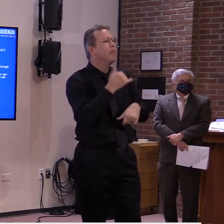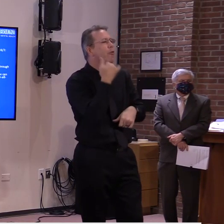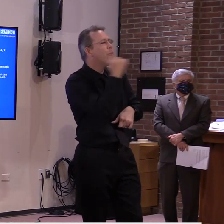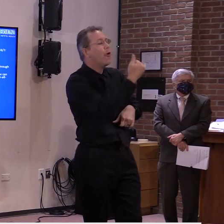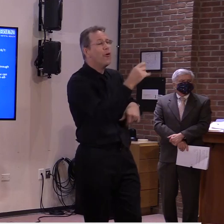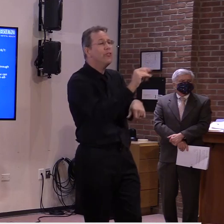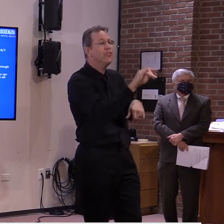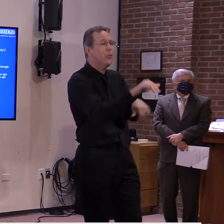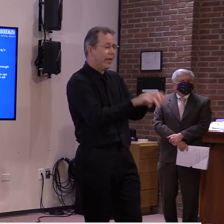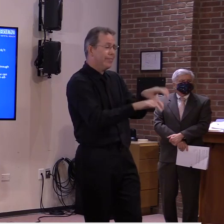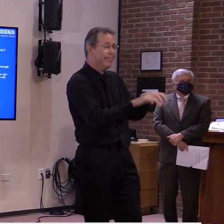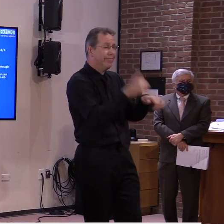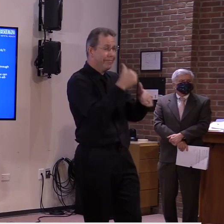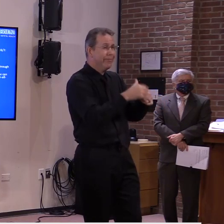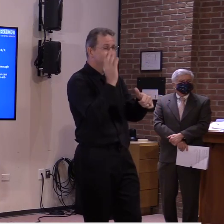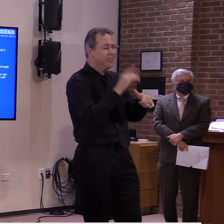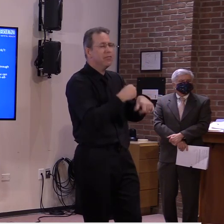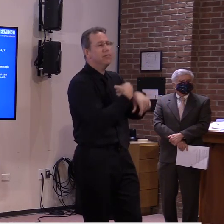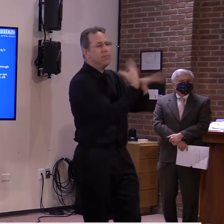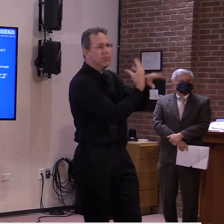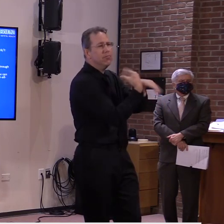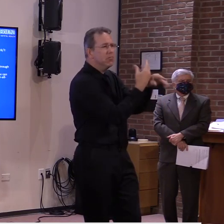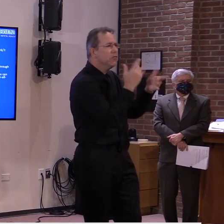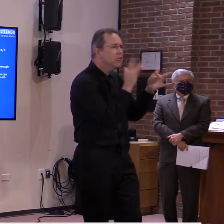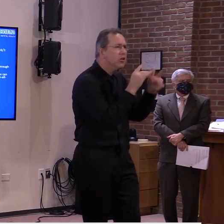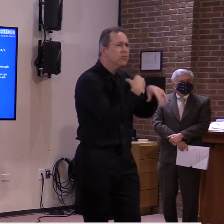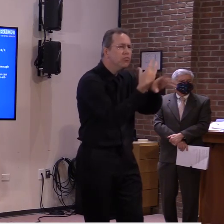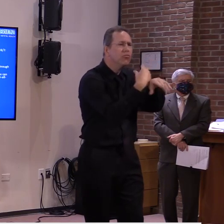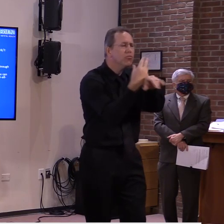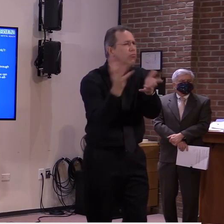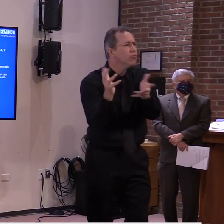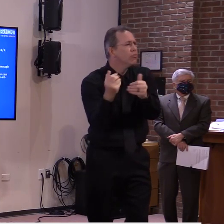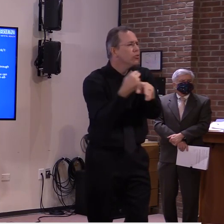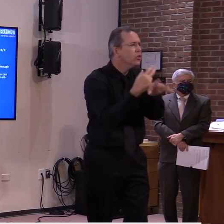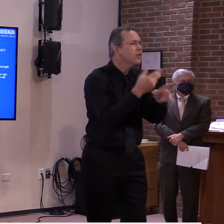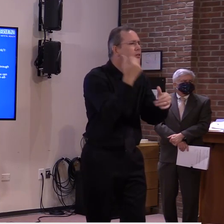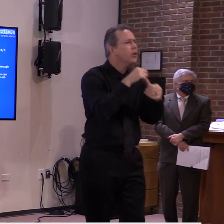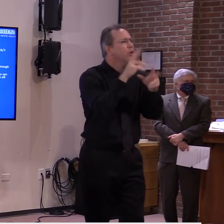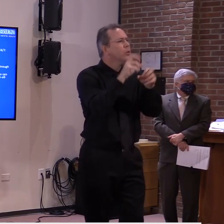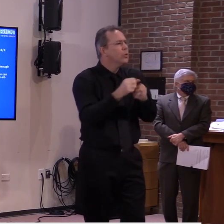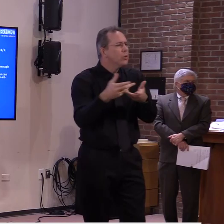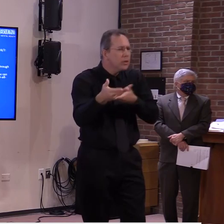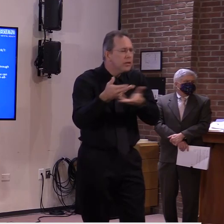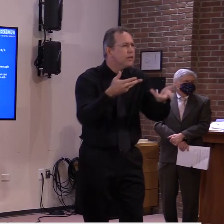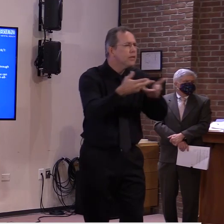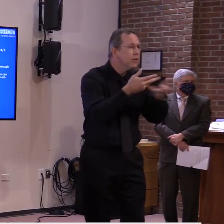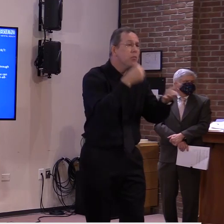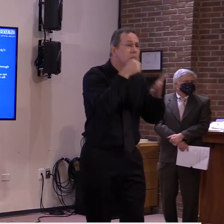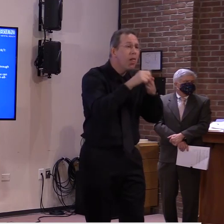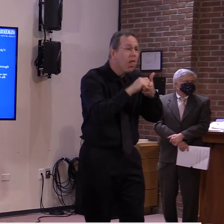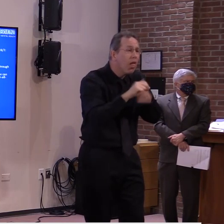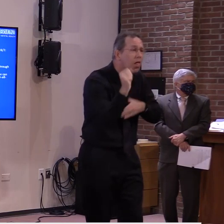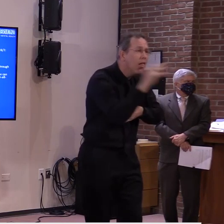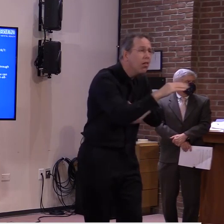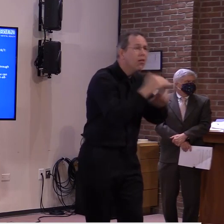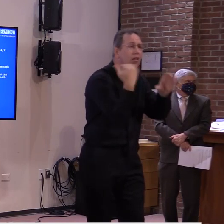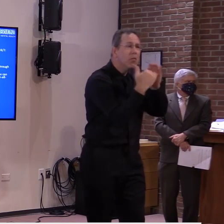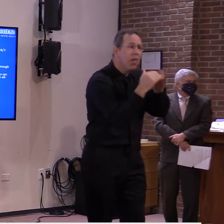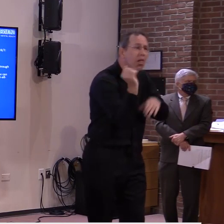video calls. It's important to create routines. We're all missing our daily routines and rituals. We